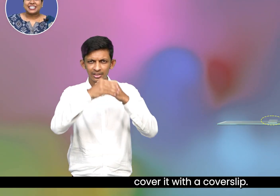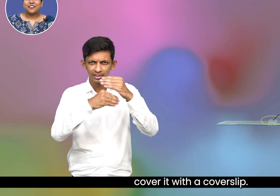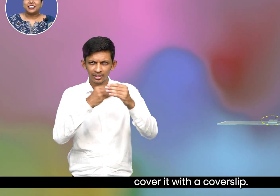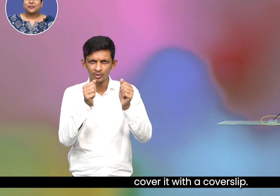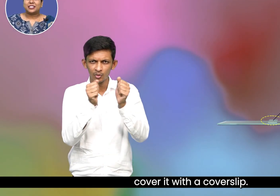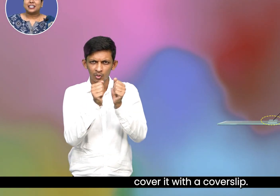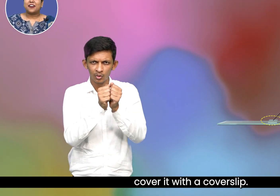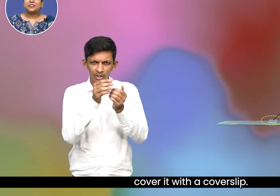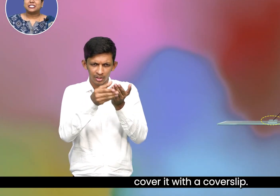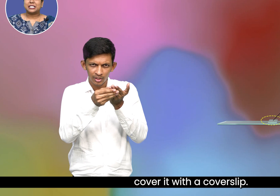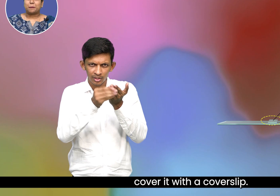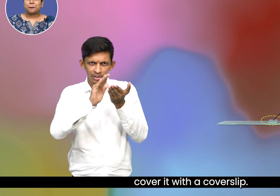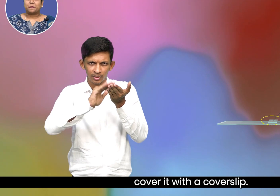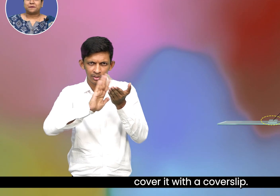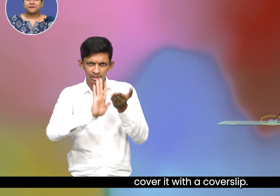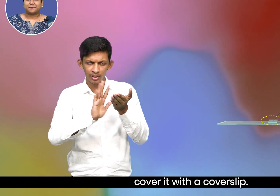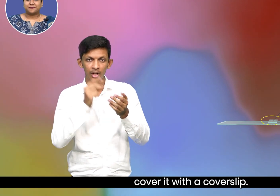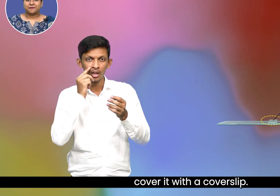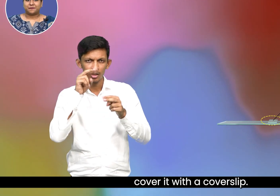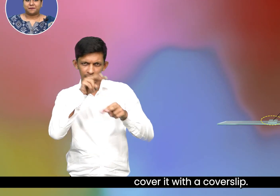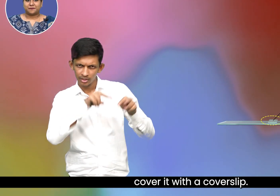Gently cover it with a cover slip.